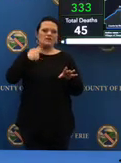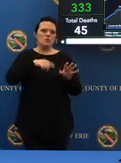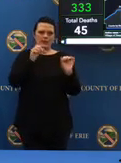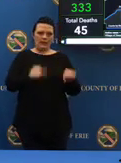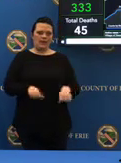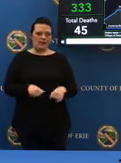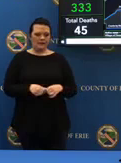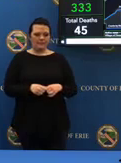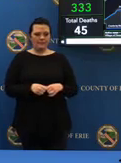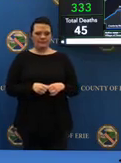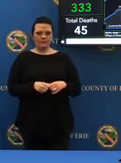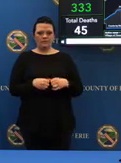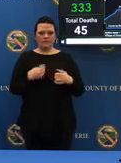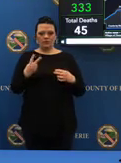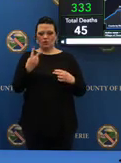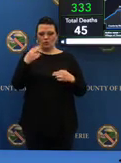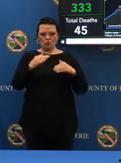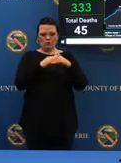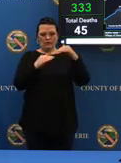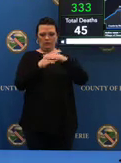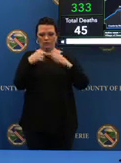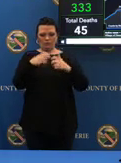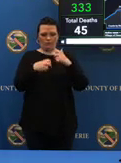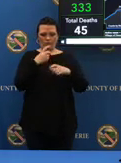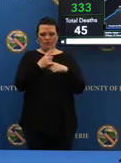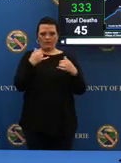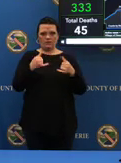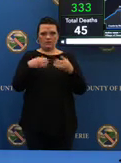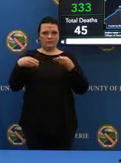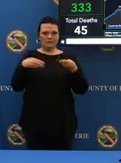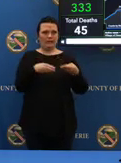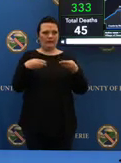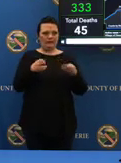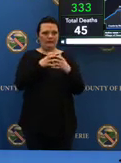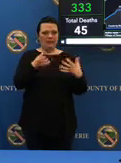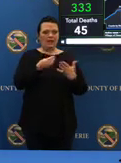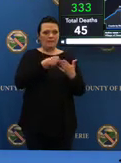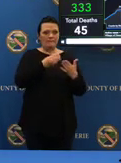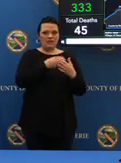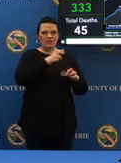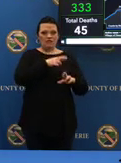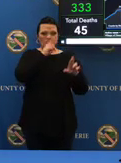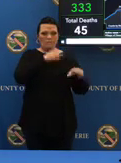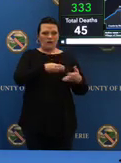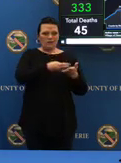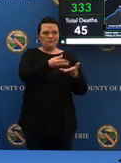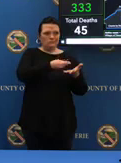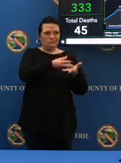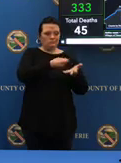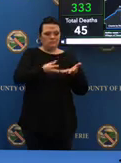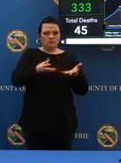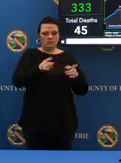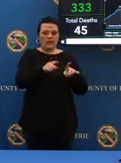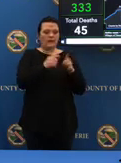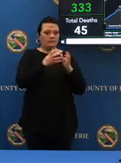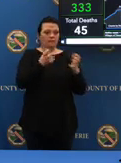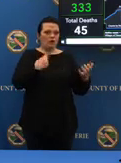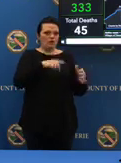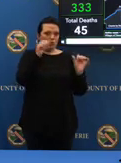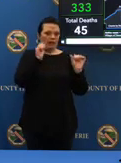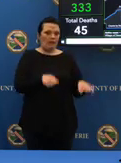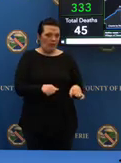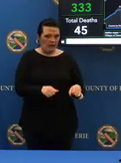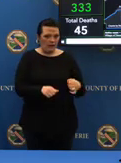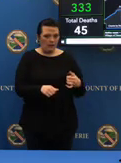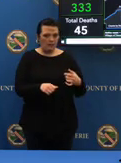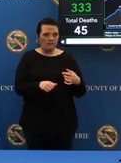We're a twofold problem right now in Erie County government. We're spending a lot of money in response, including trying to spend as much as we can